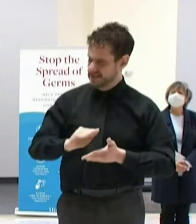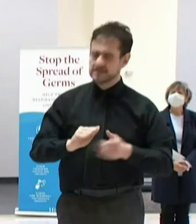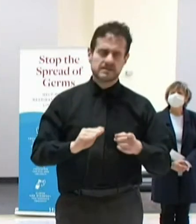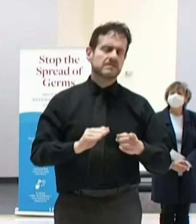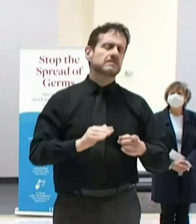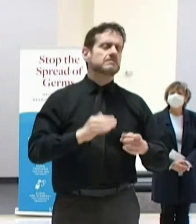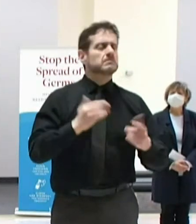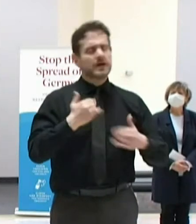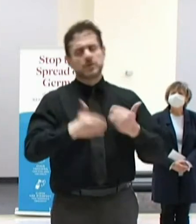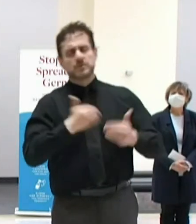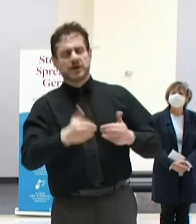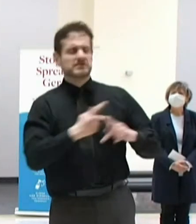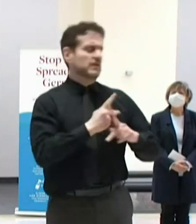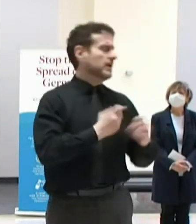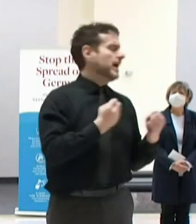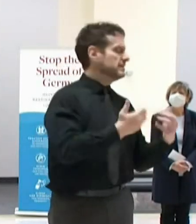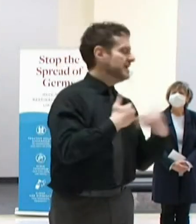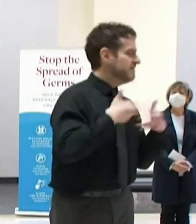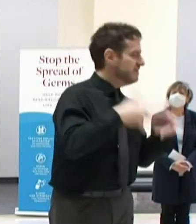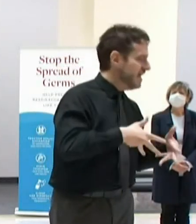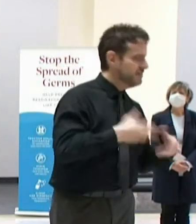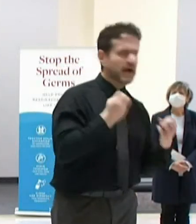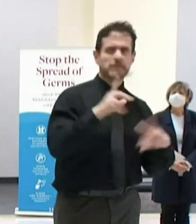We're in process right now. Mm-hmm.